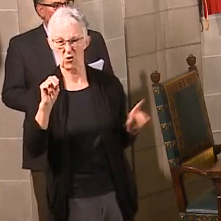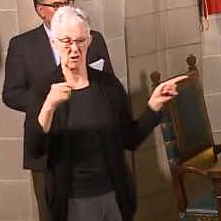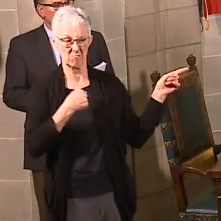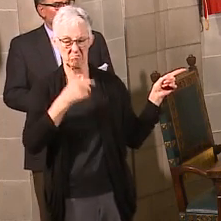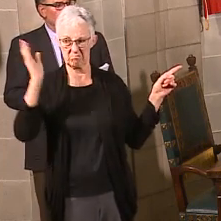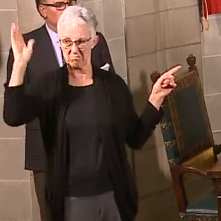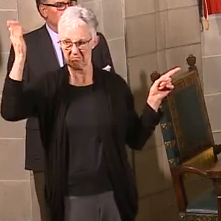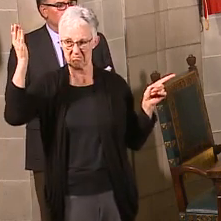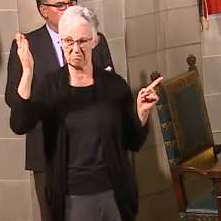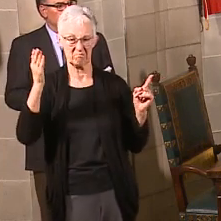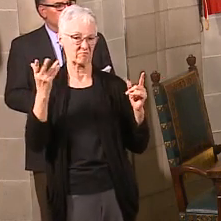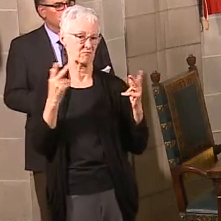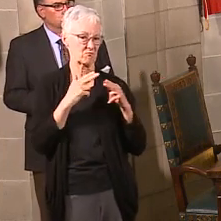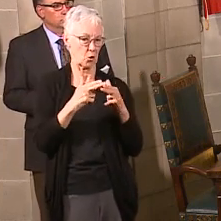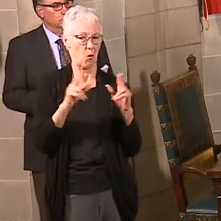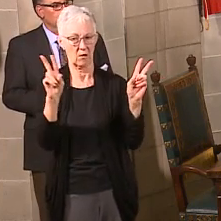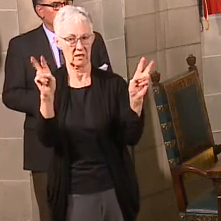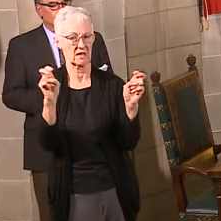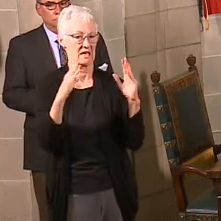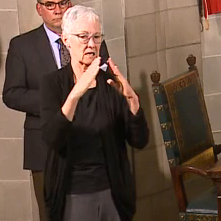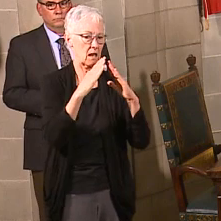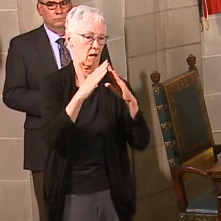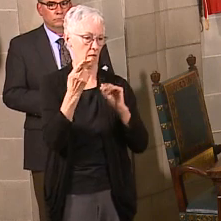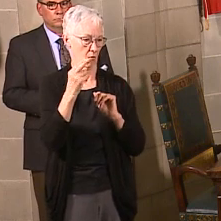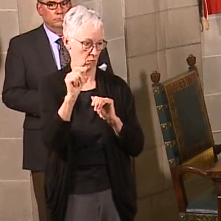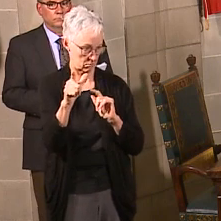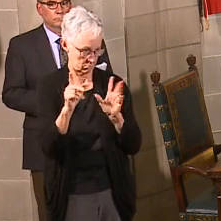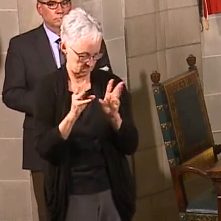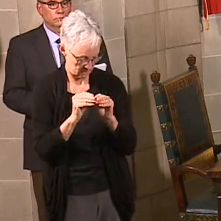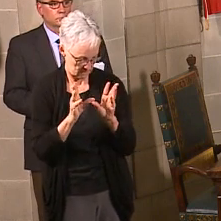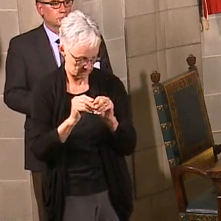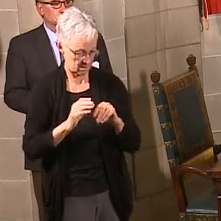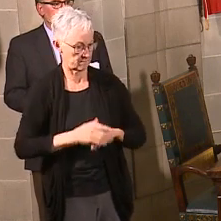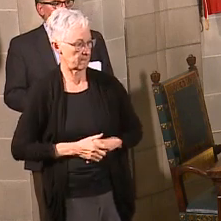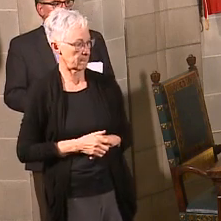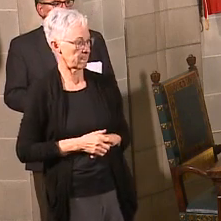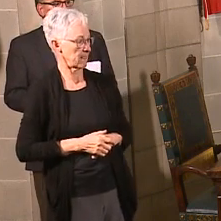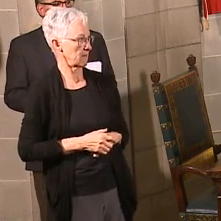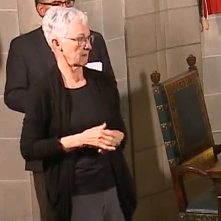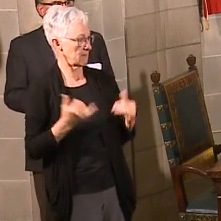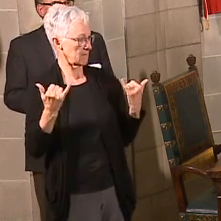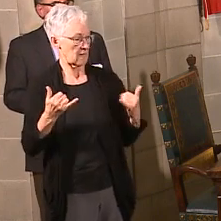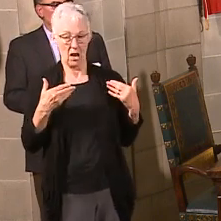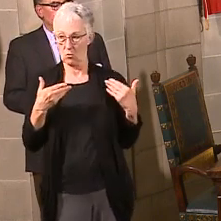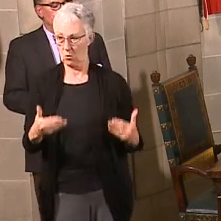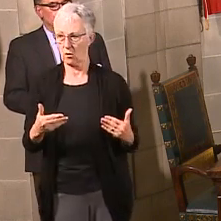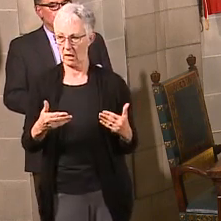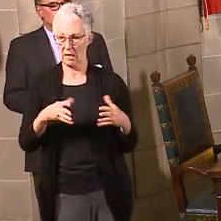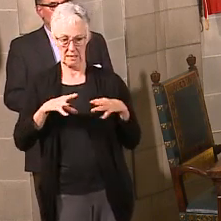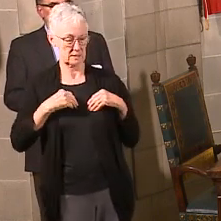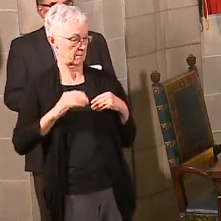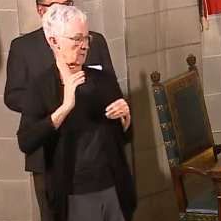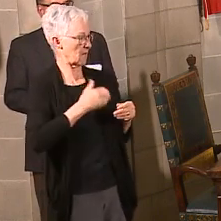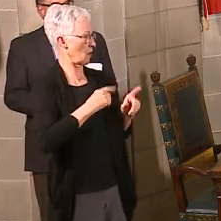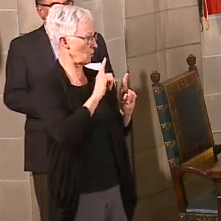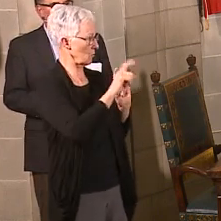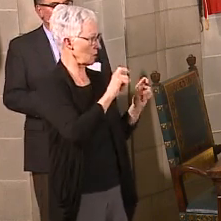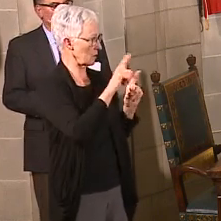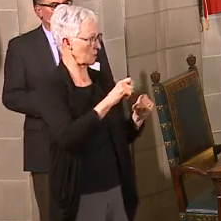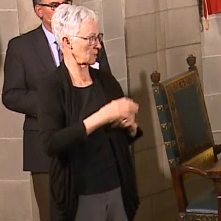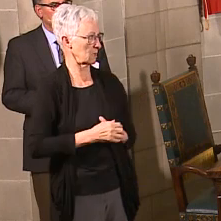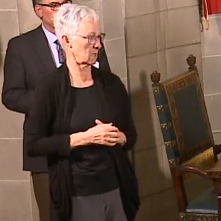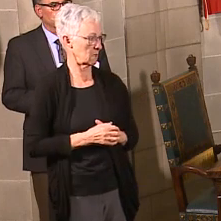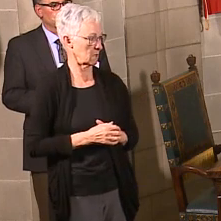hall. So again, continued availability there. And with that, I'm gonna go ahead and get into our Q&A. Again, with a reminder that we've